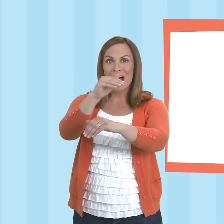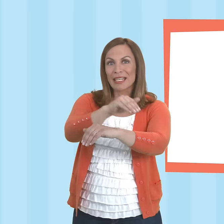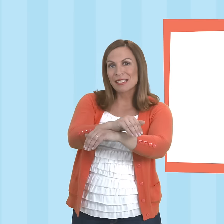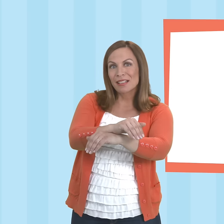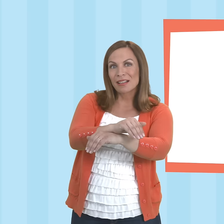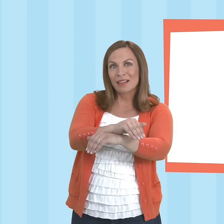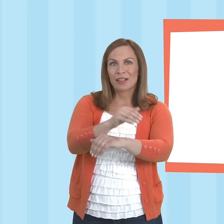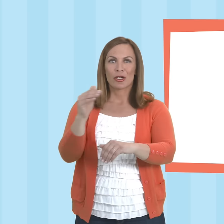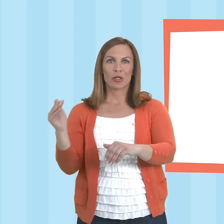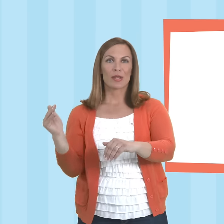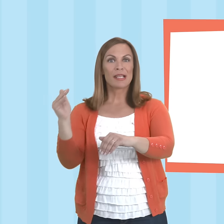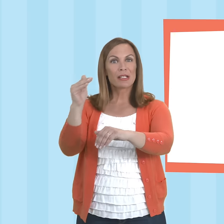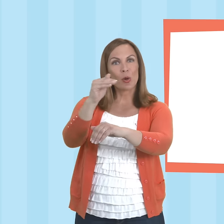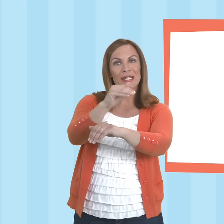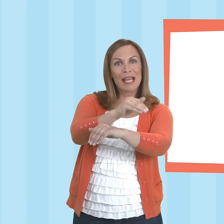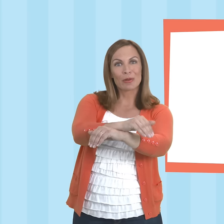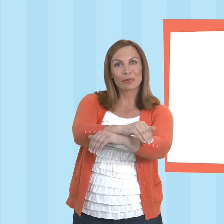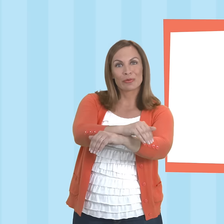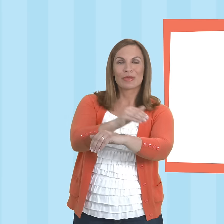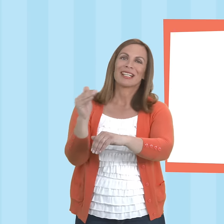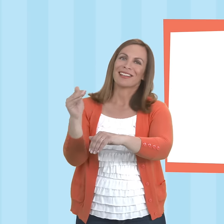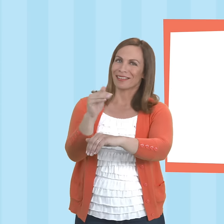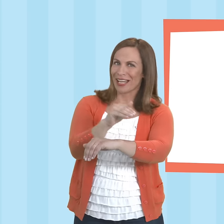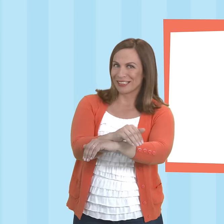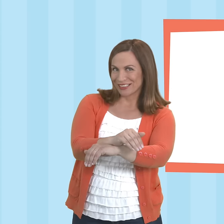Night. Show the sun going down. Night.